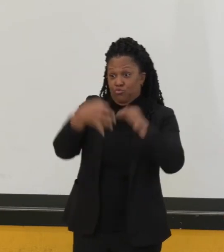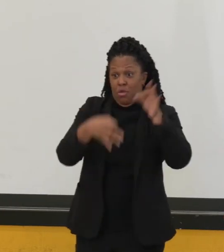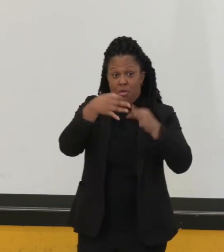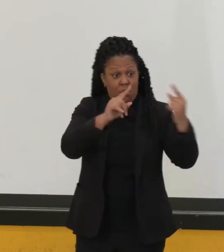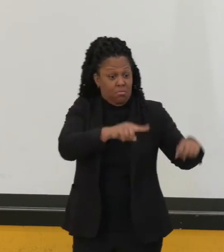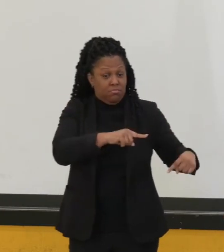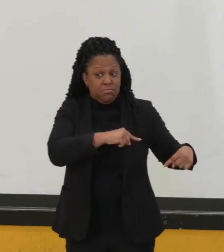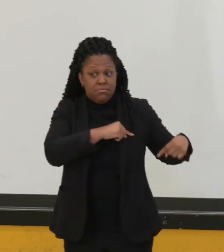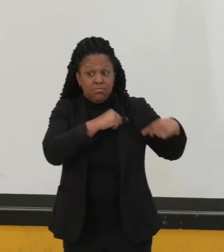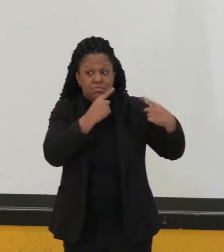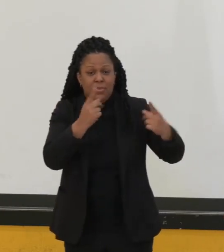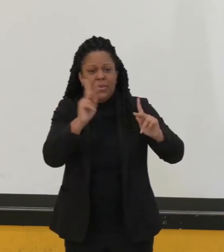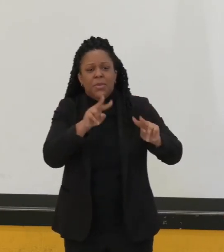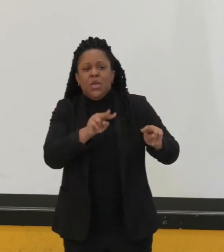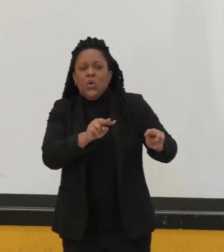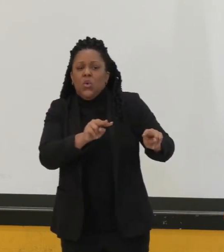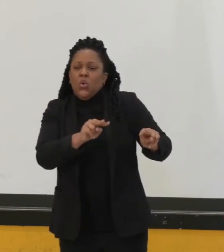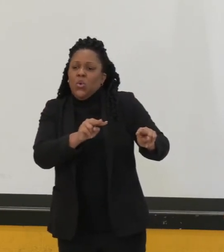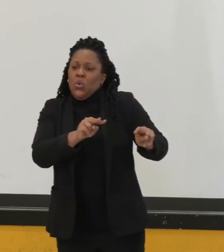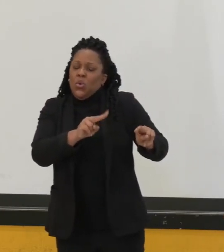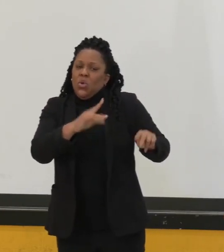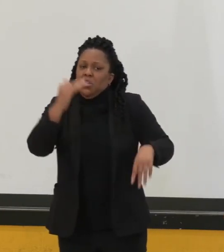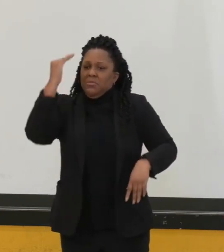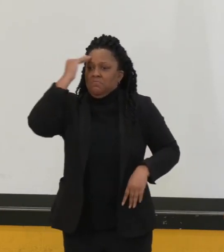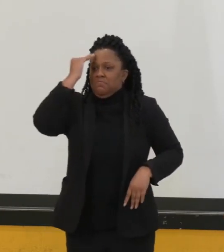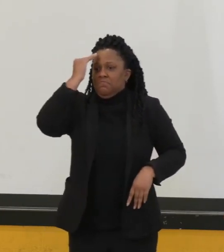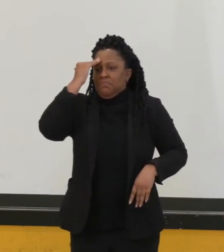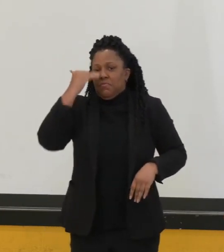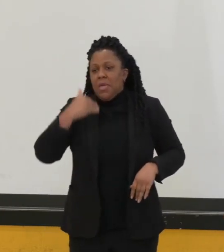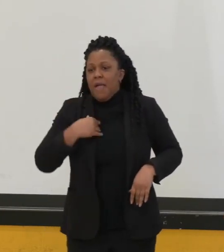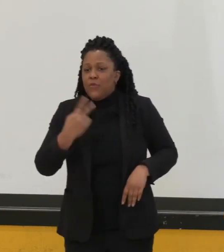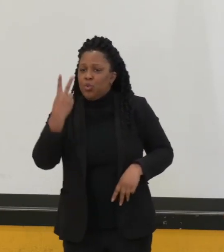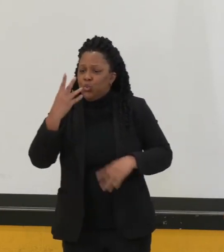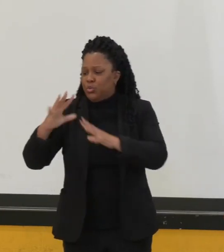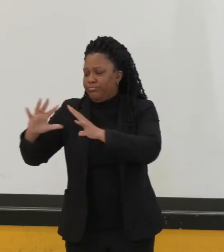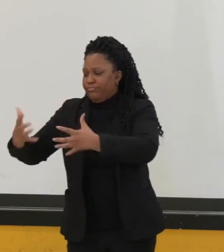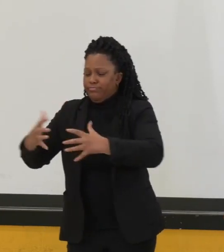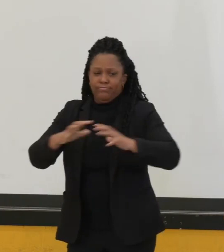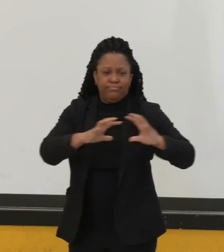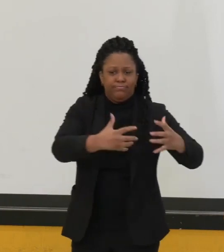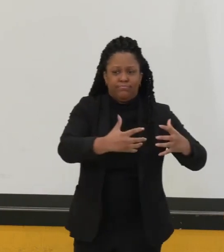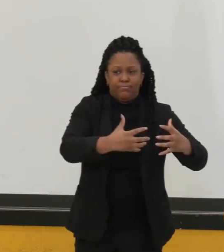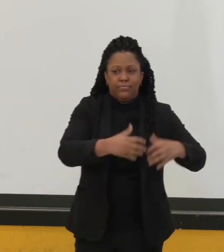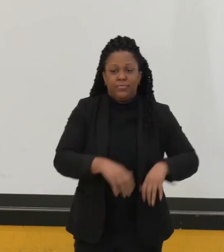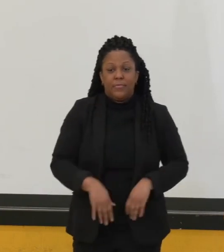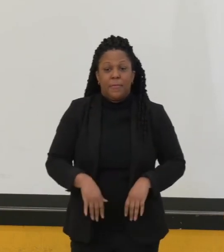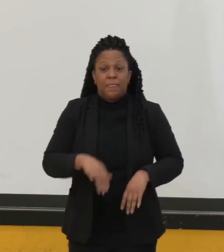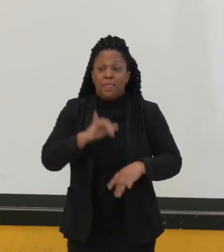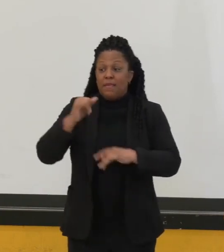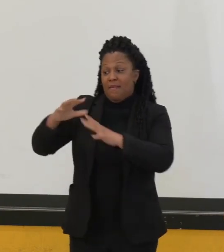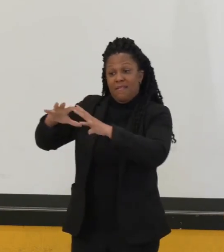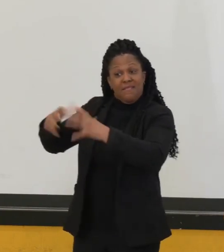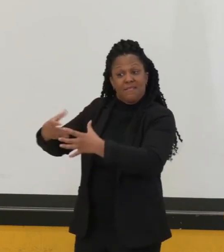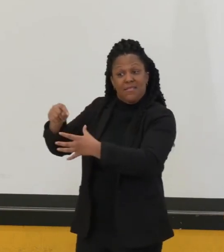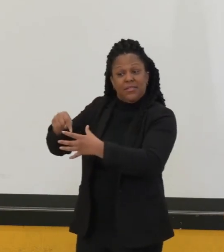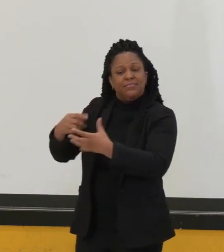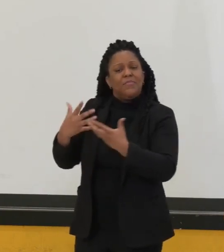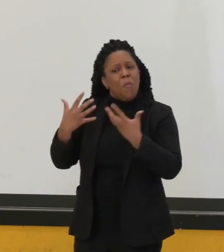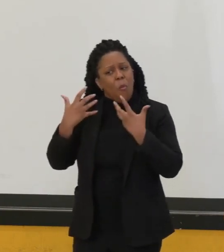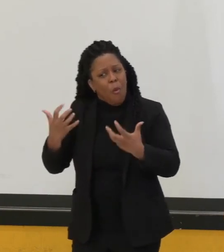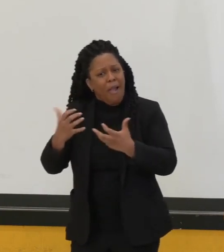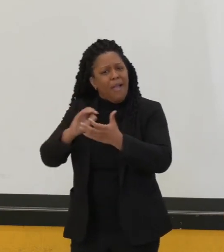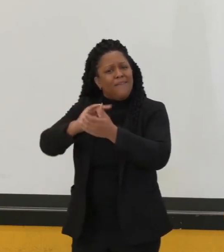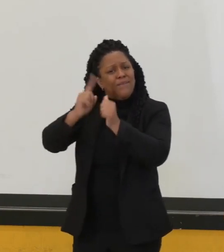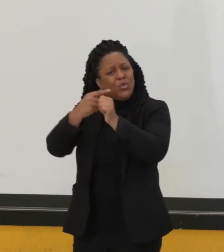would be those that want to do both, those that want to bring about change, those that want to express their constitutional rights, those that